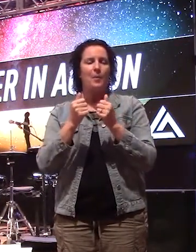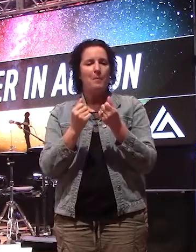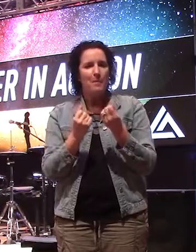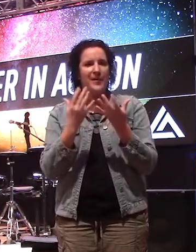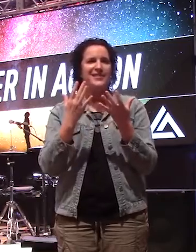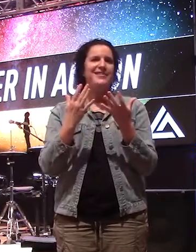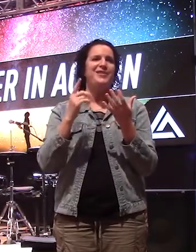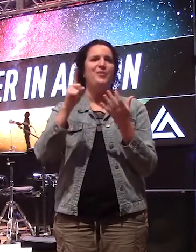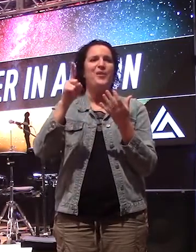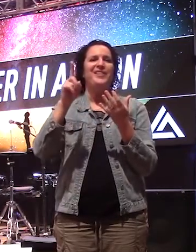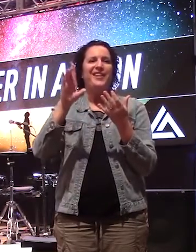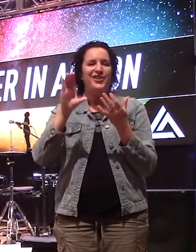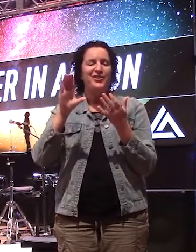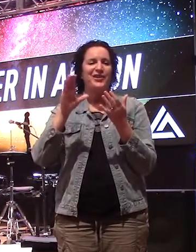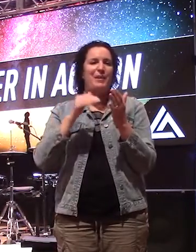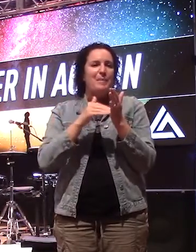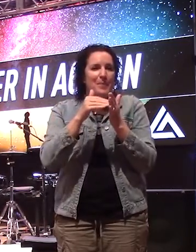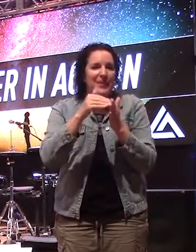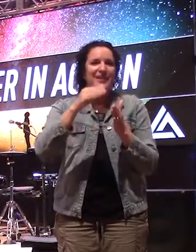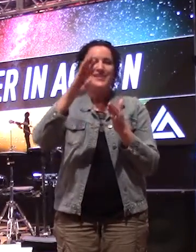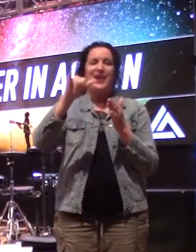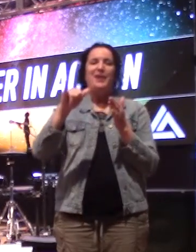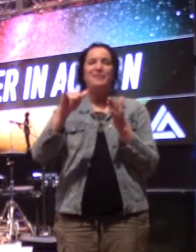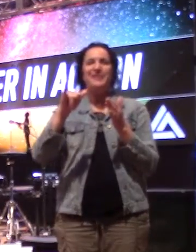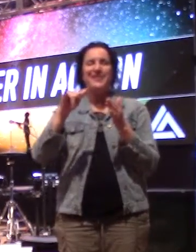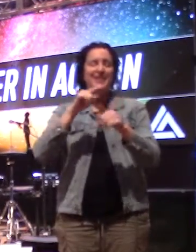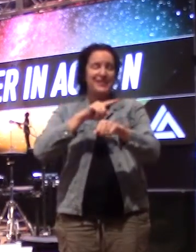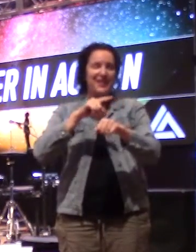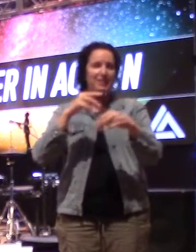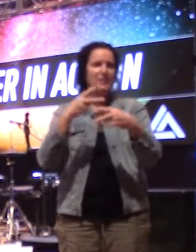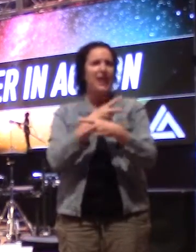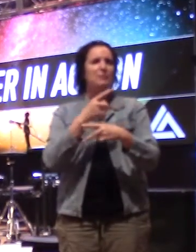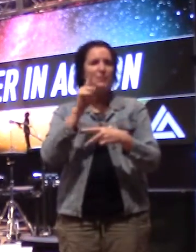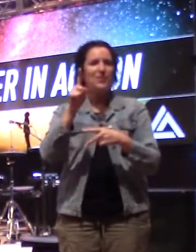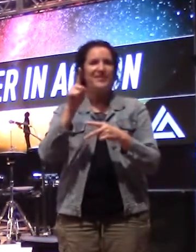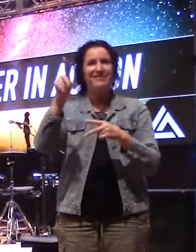billion? I think it's the national debt. I'm not sure.